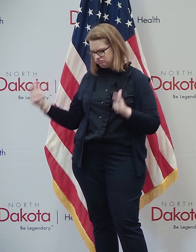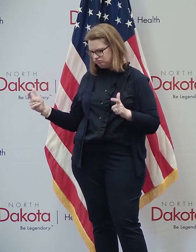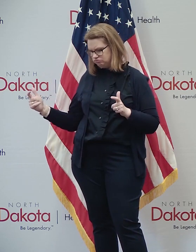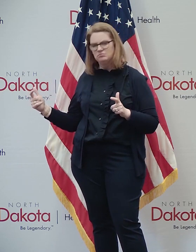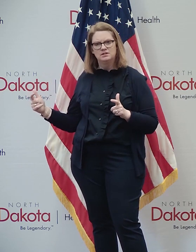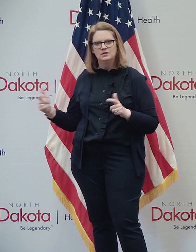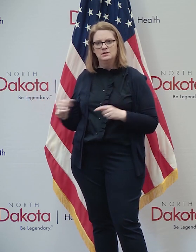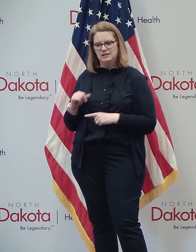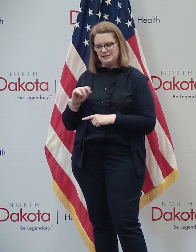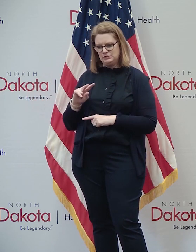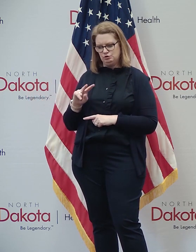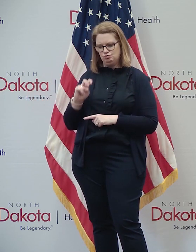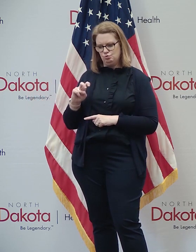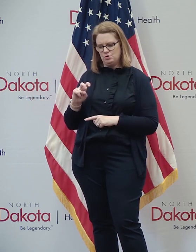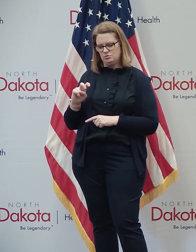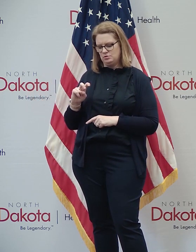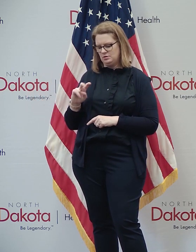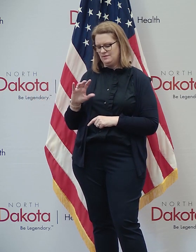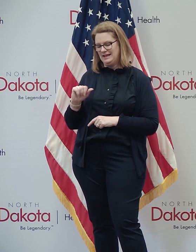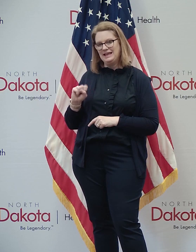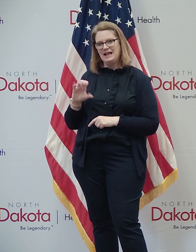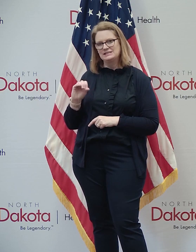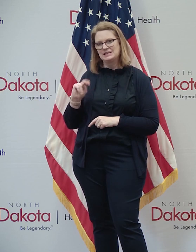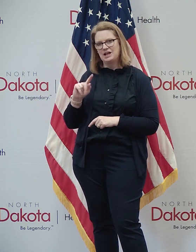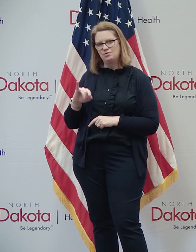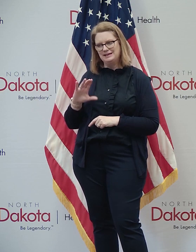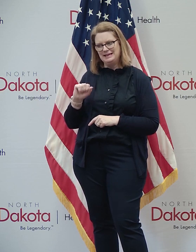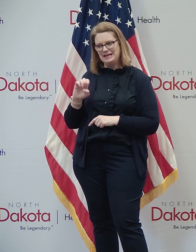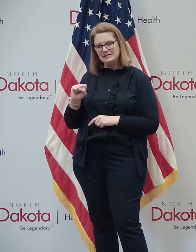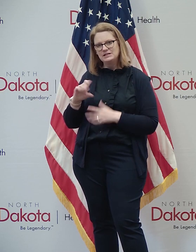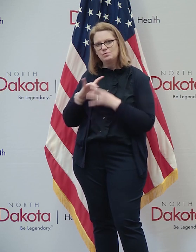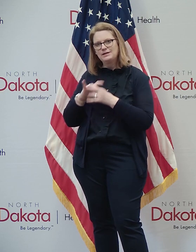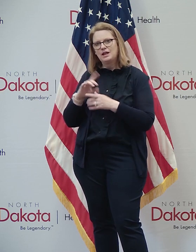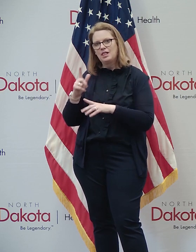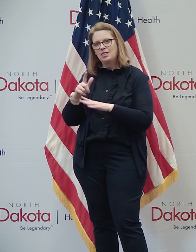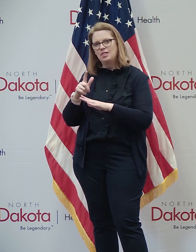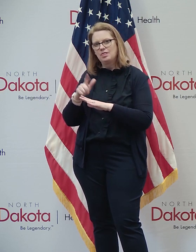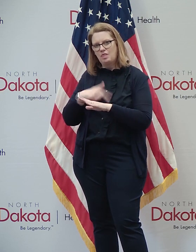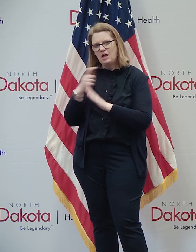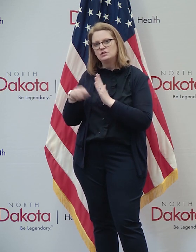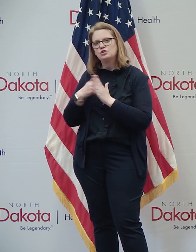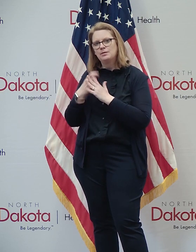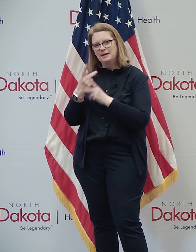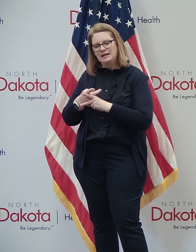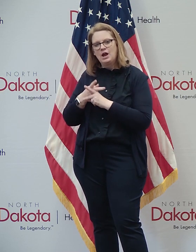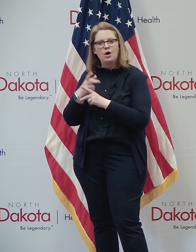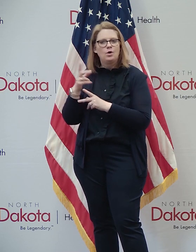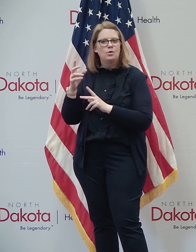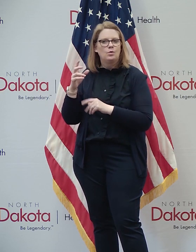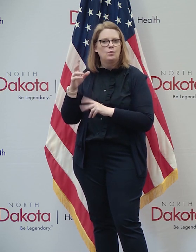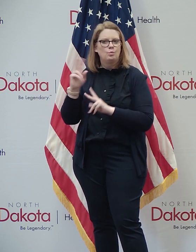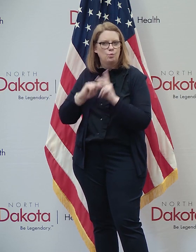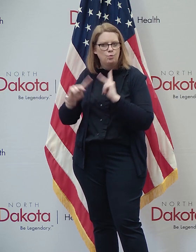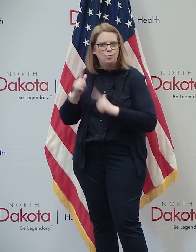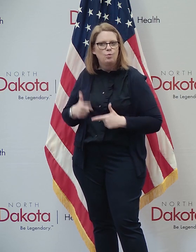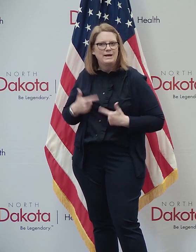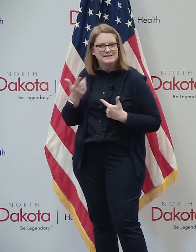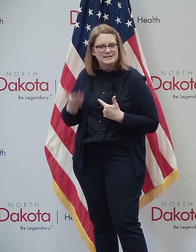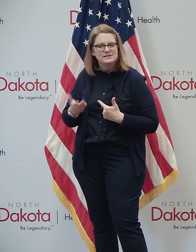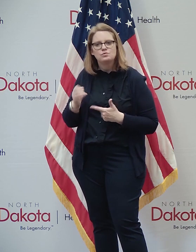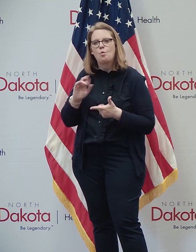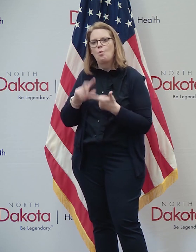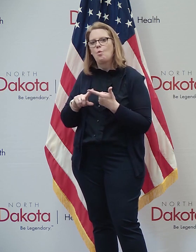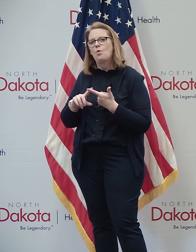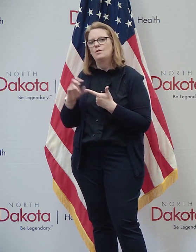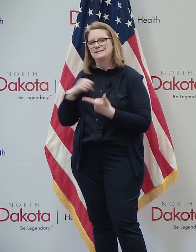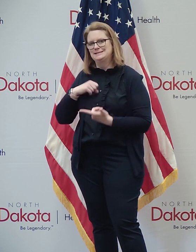Cass County, and then the number of people that work in them, because they're large facilities, you've got large staff that's working there. I think that's what